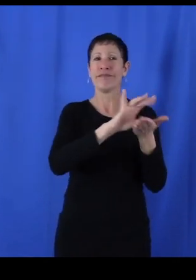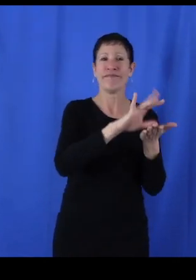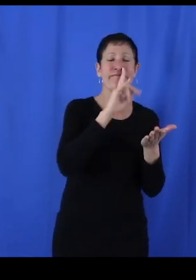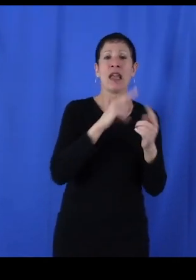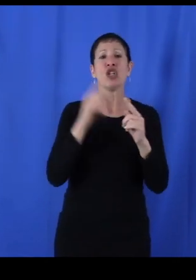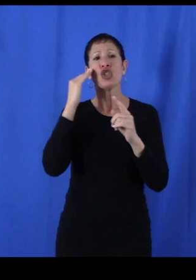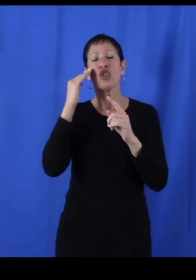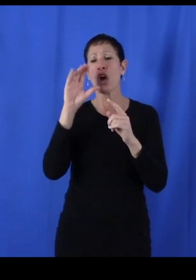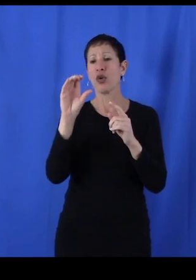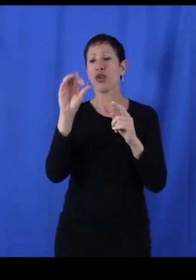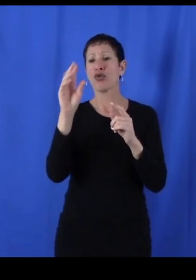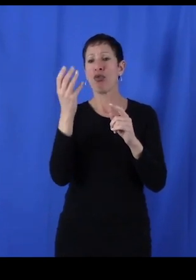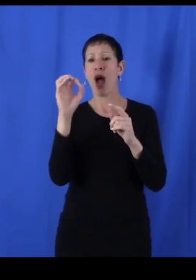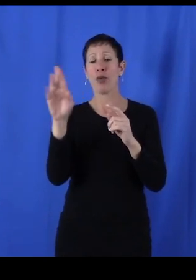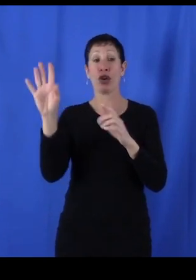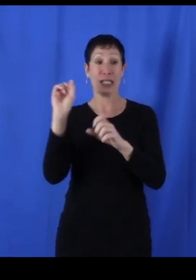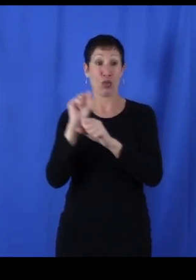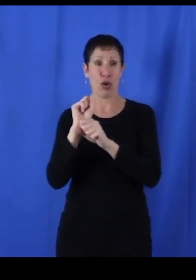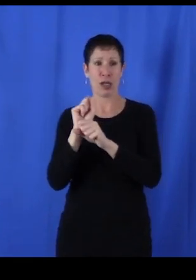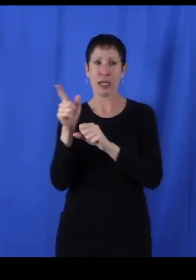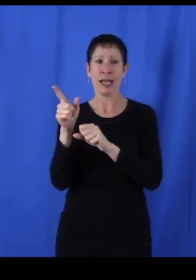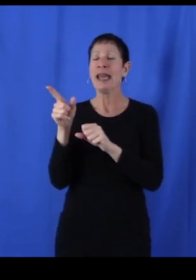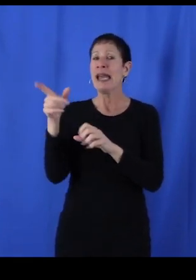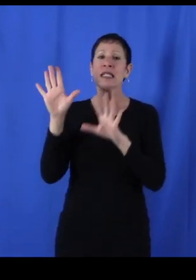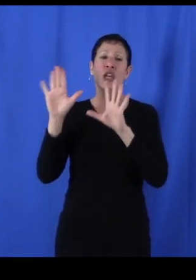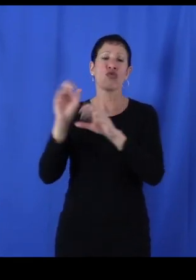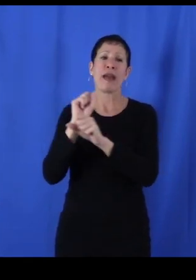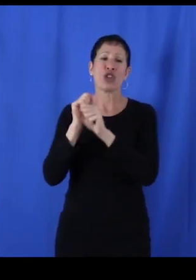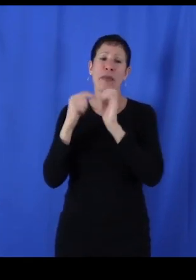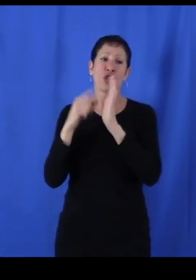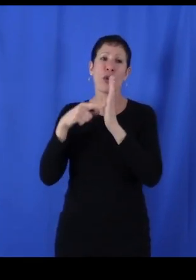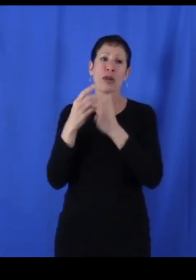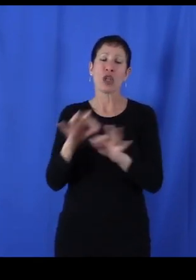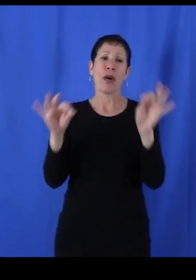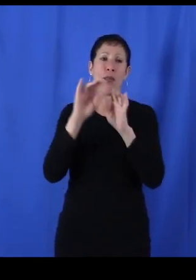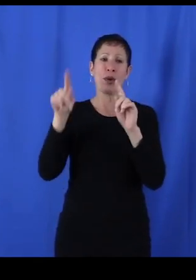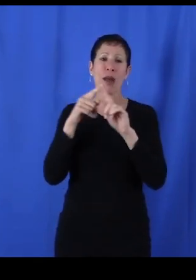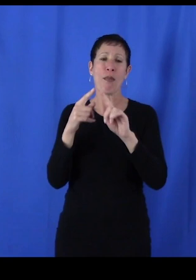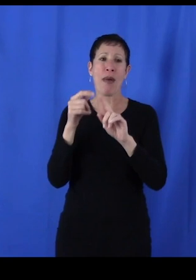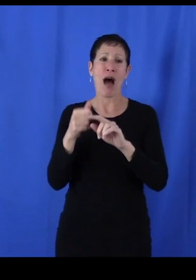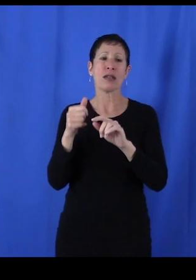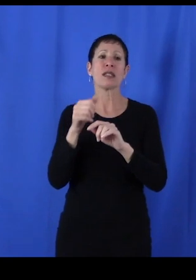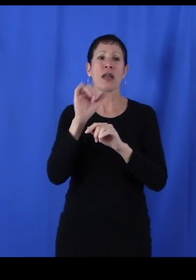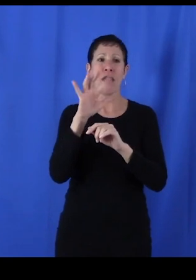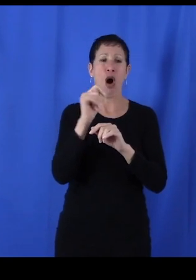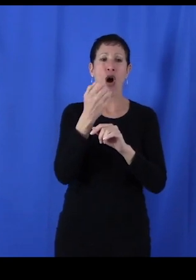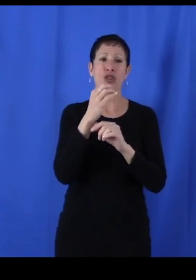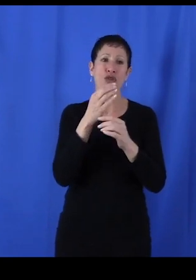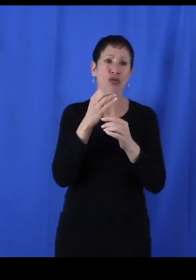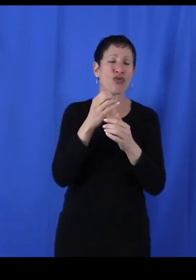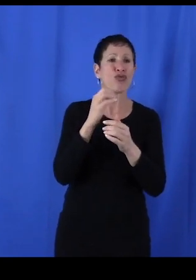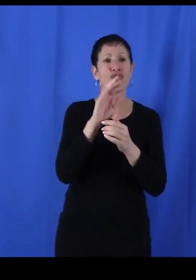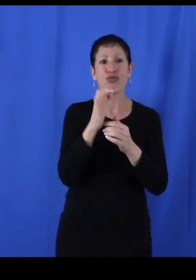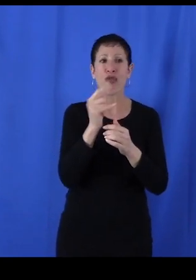work? Mm-hmm. Yeah, so he's done a great job in showing what's so important about the alt-right is to view themselves in the